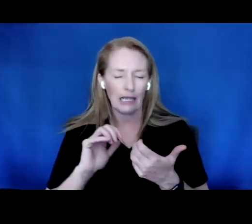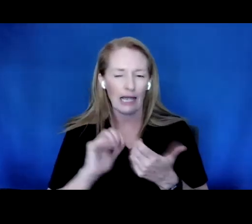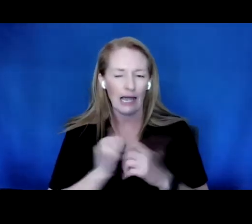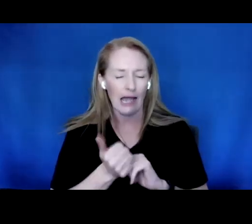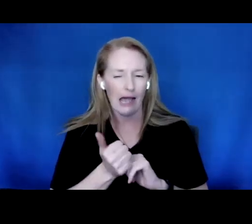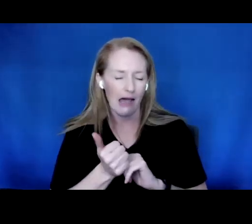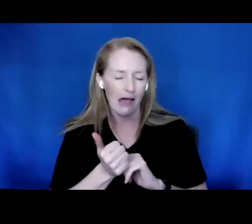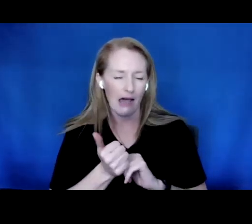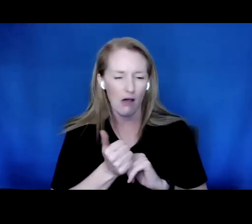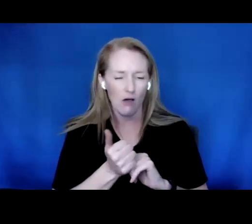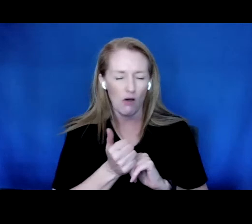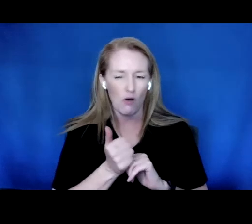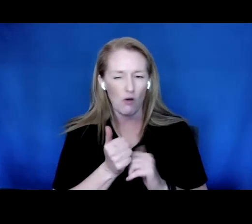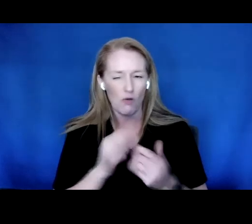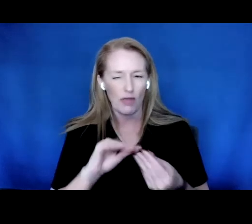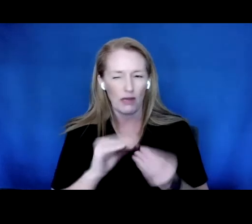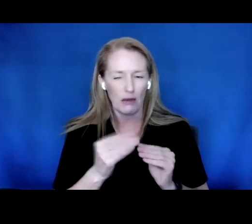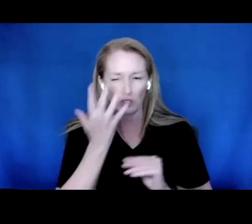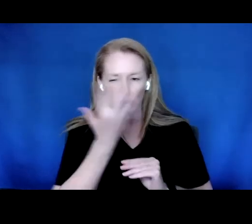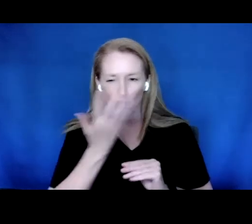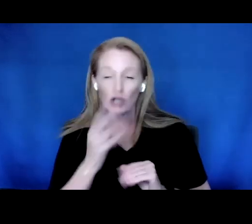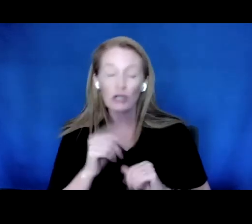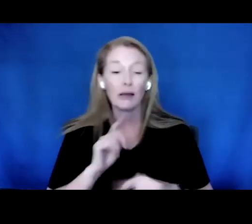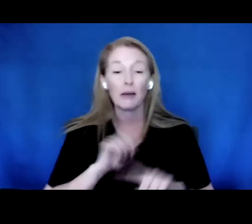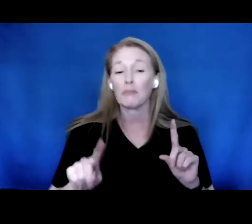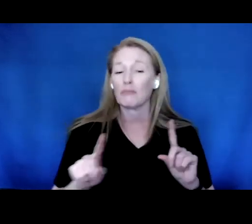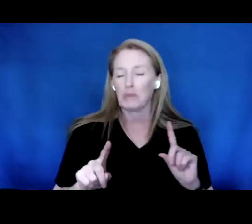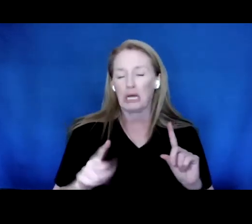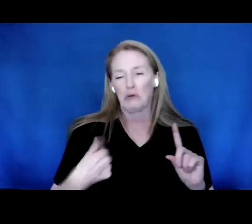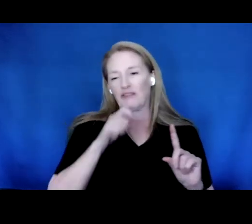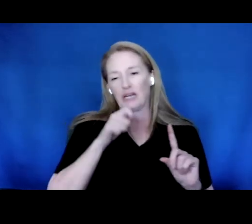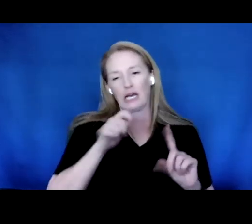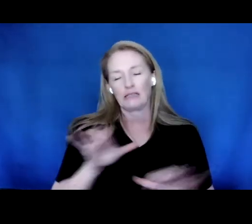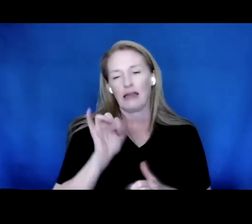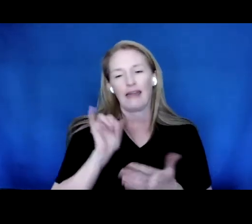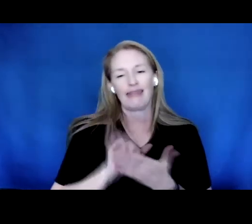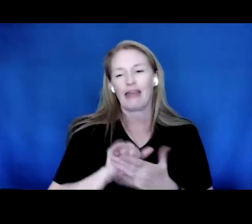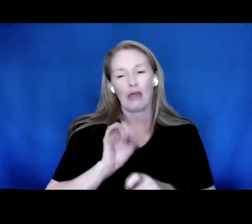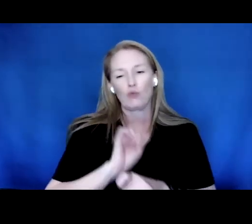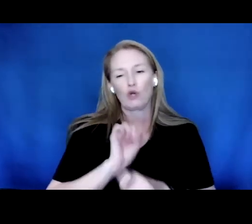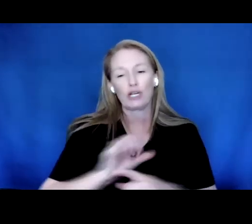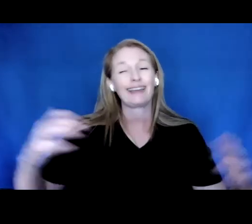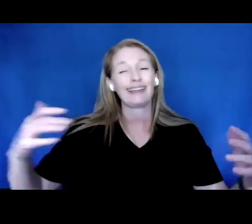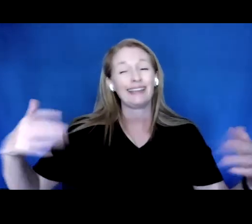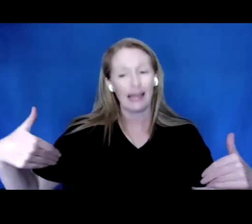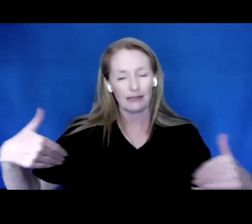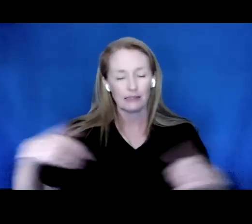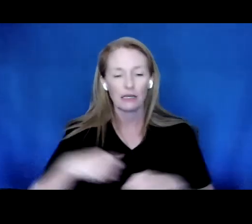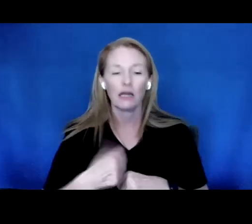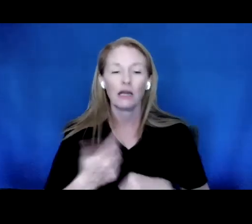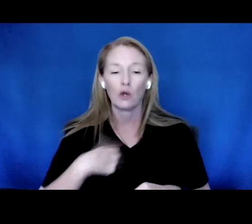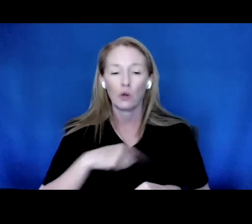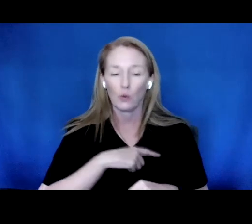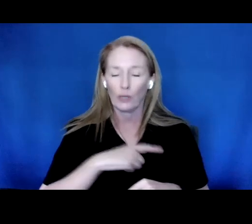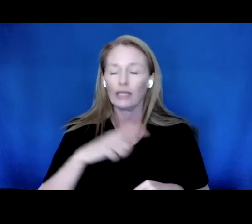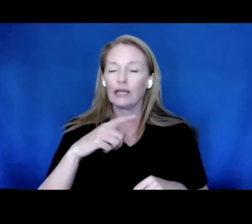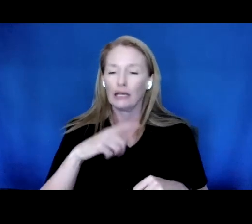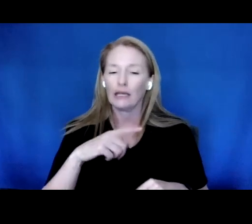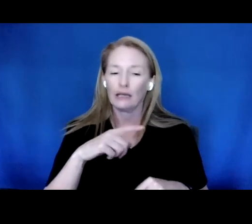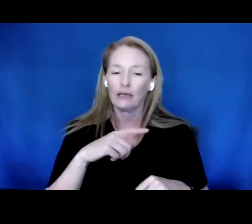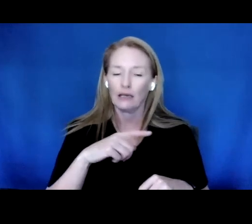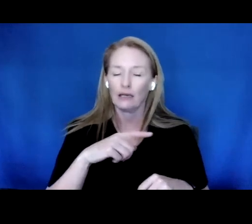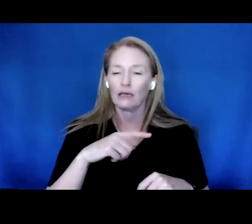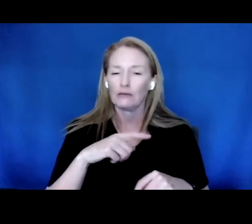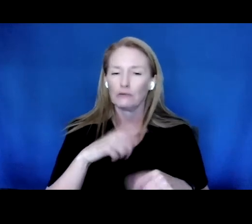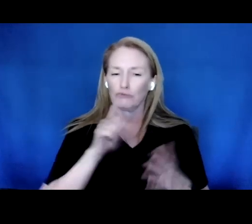necessarily done any of sort of that work just yet. We do know that we review all child and maternal deaths, and if that metric is captured,